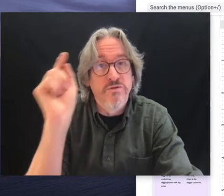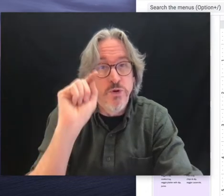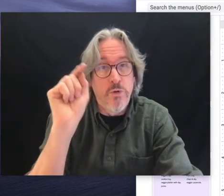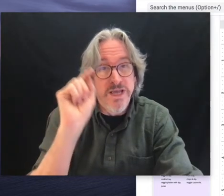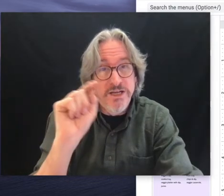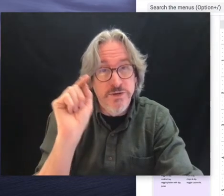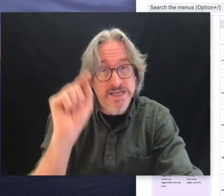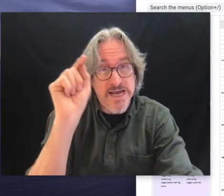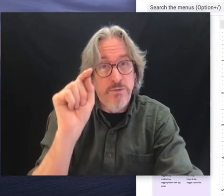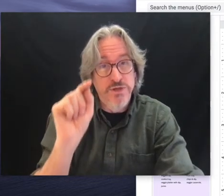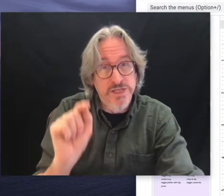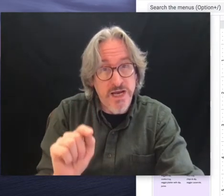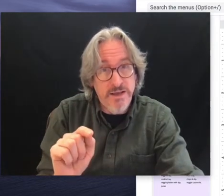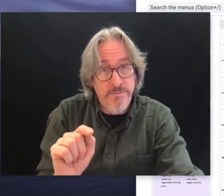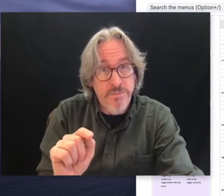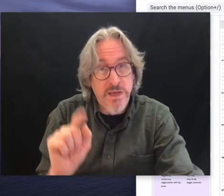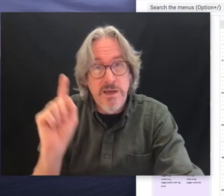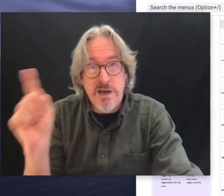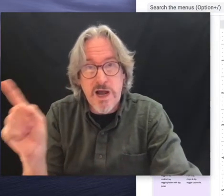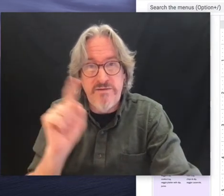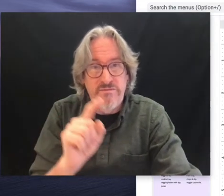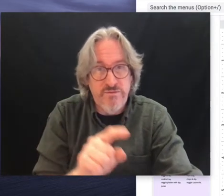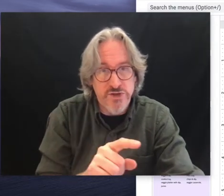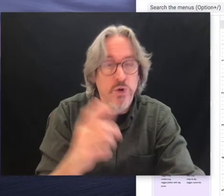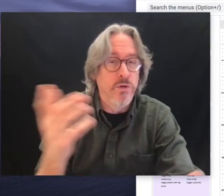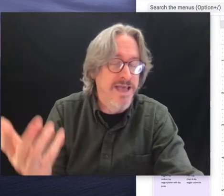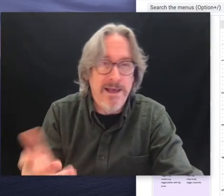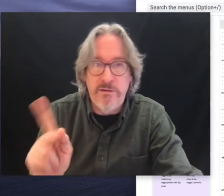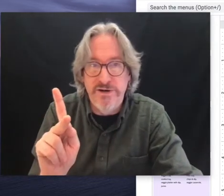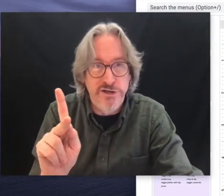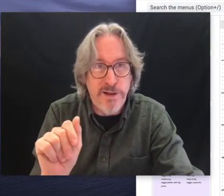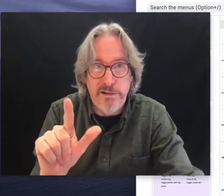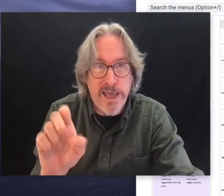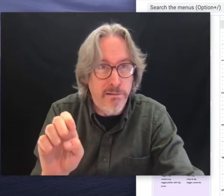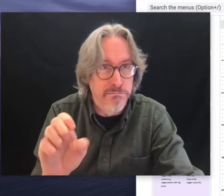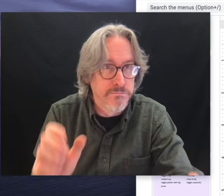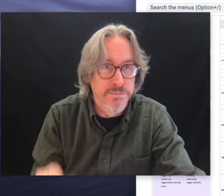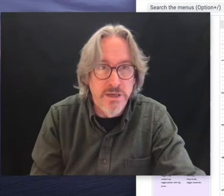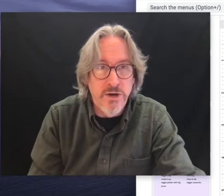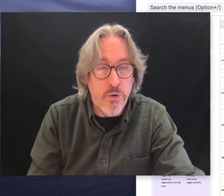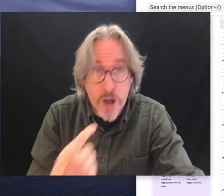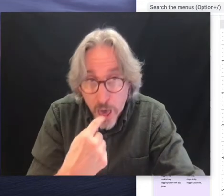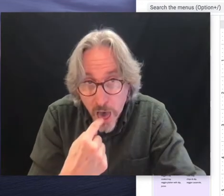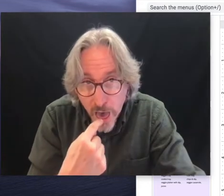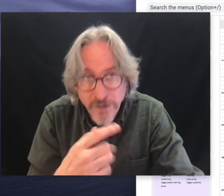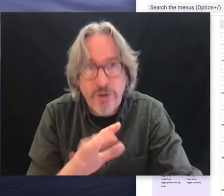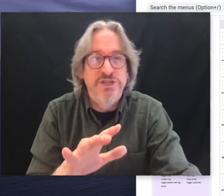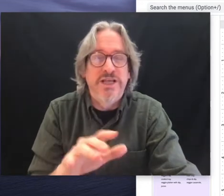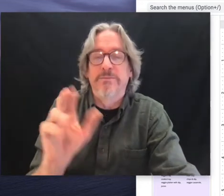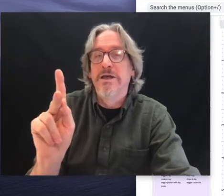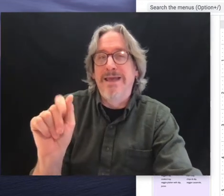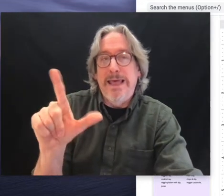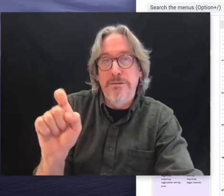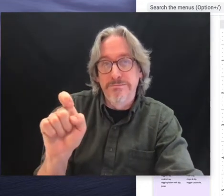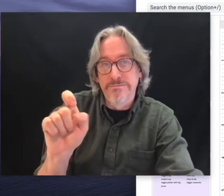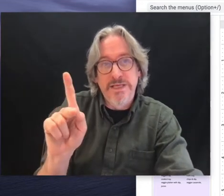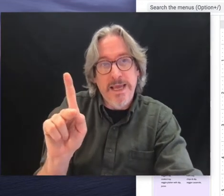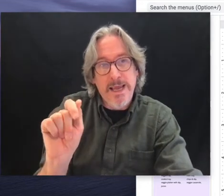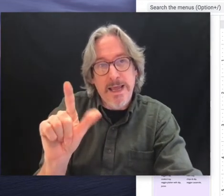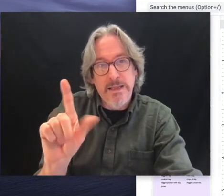to review each of these. How would you sign them? Hot versus cold. Kale, fingerspell, kale. Or, no, I'm just kidding.